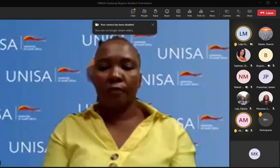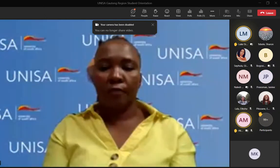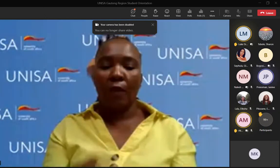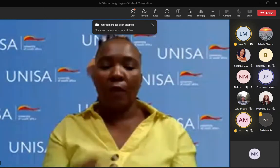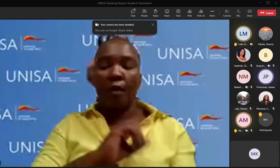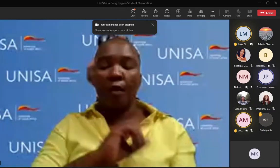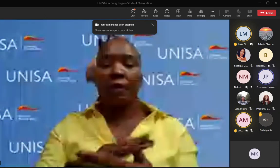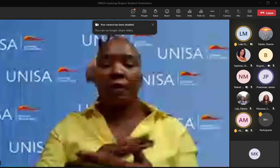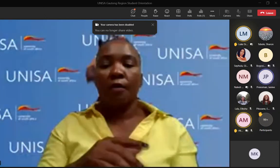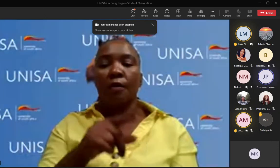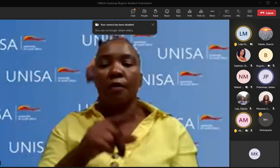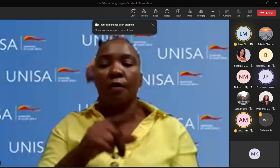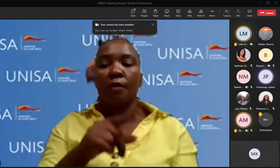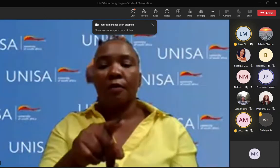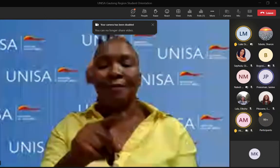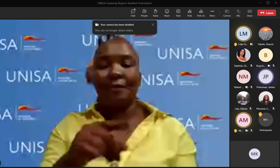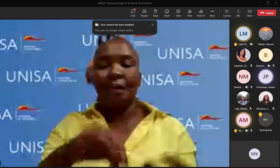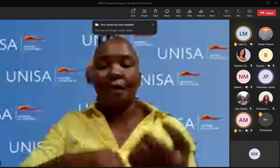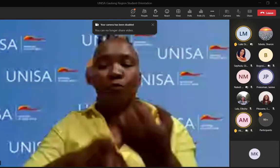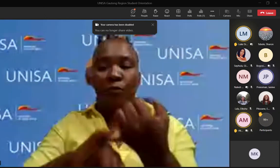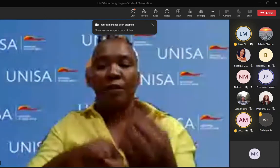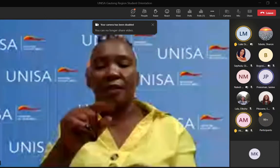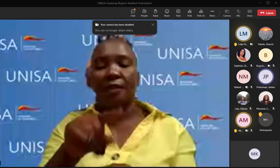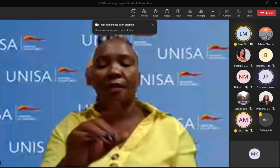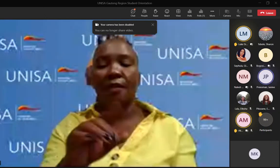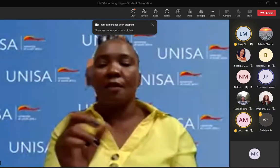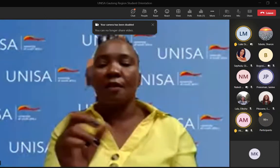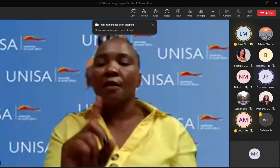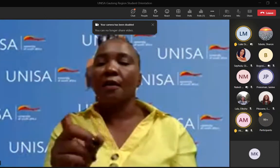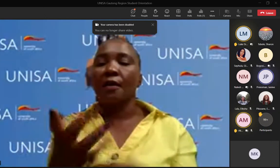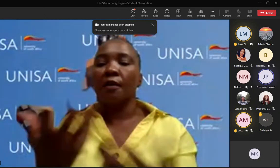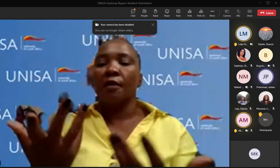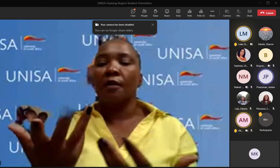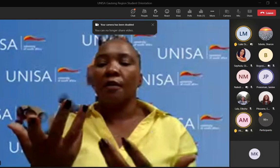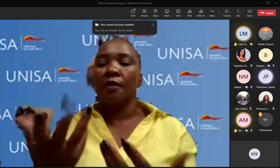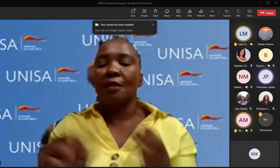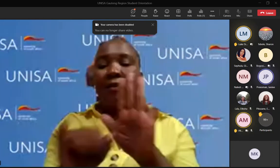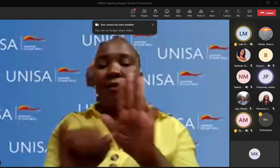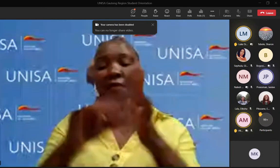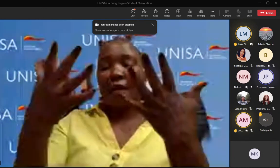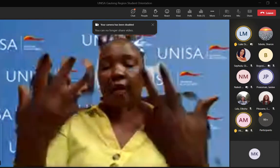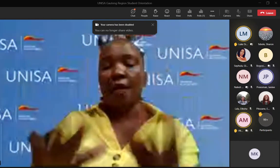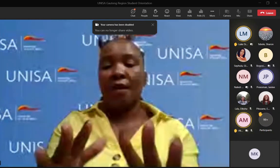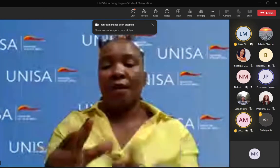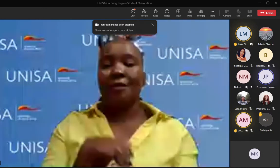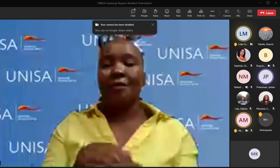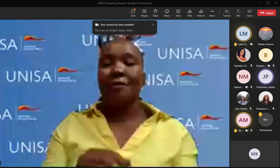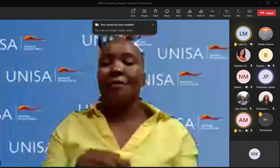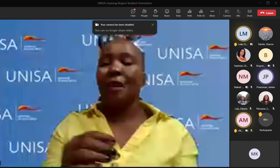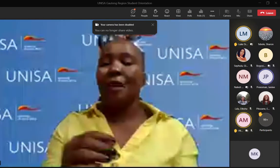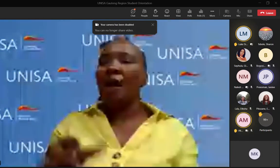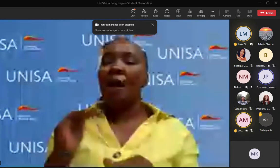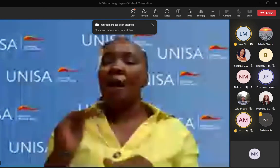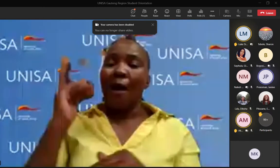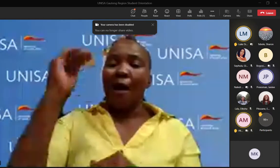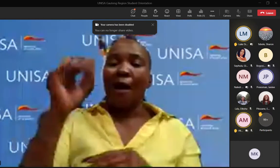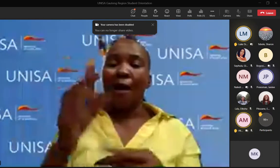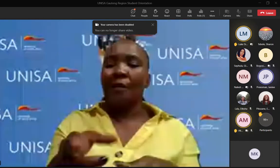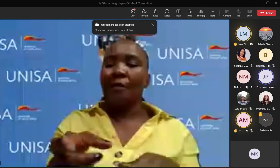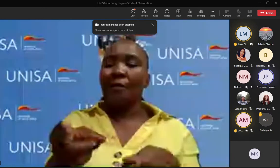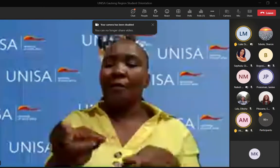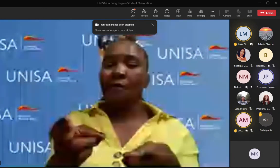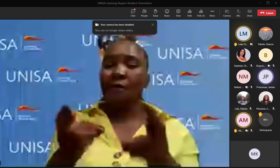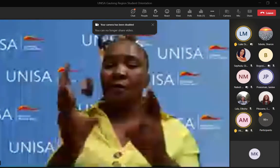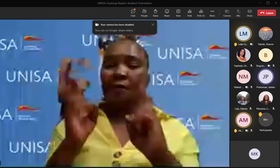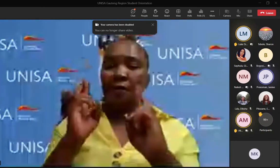are uh modules that the colleges have identified as high risk modules and then we offer an additional tutorial